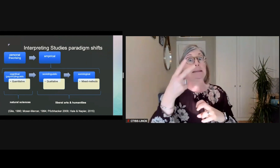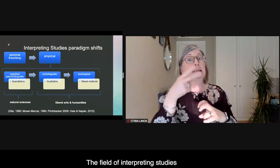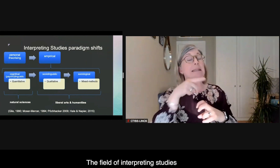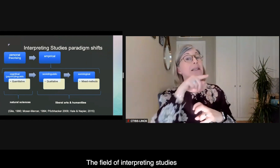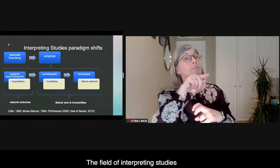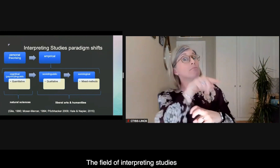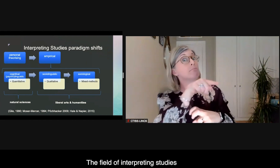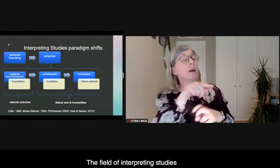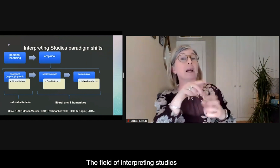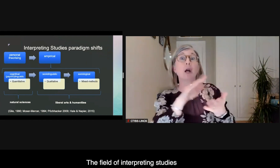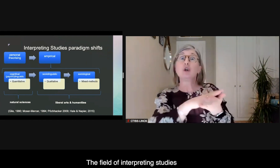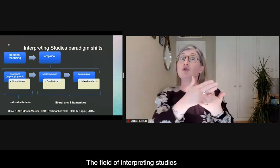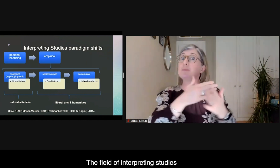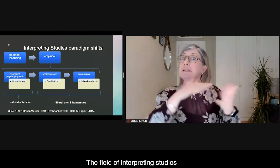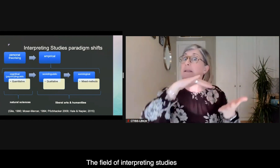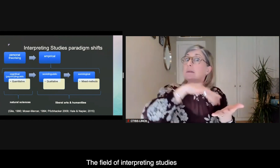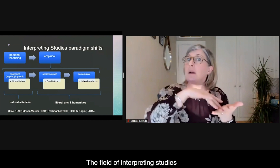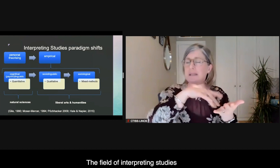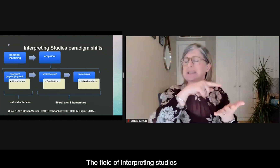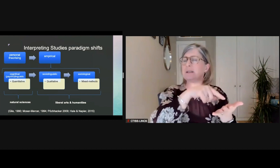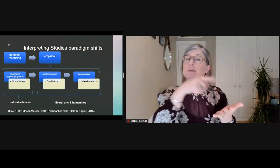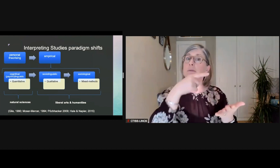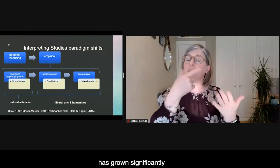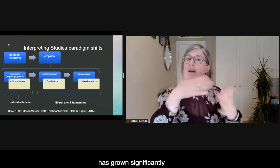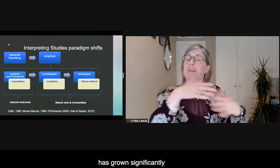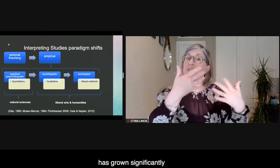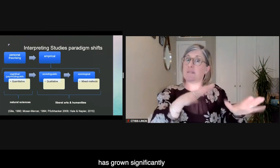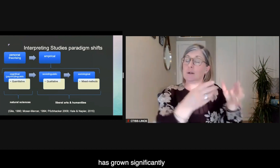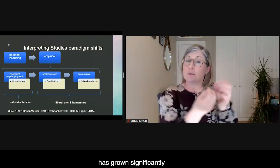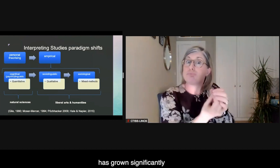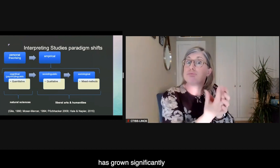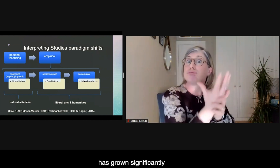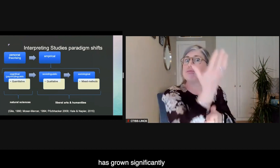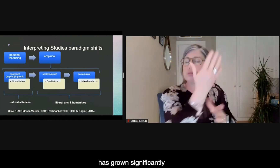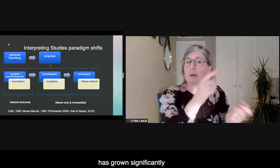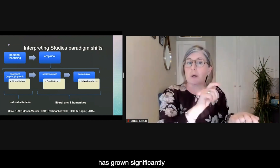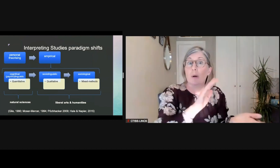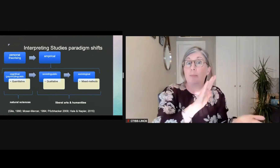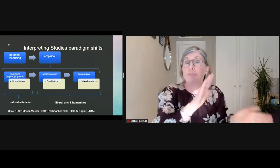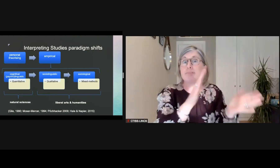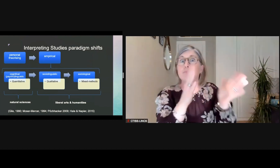The field of interpreting studies has grown significantly and undergone paradigm shifts.